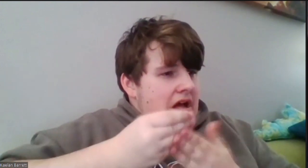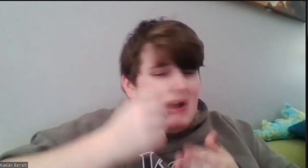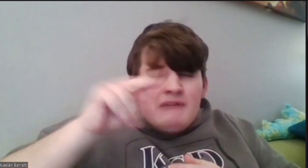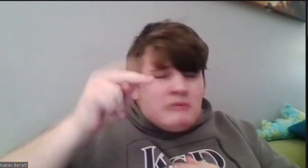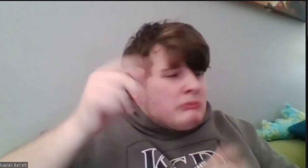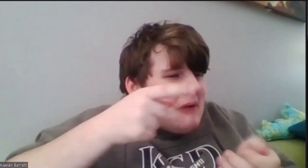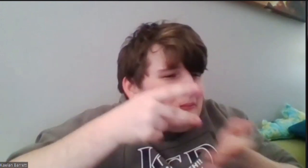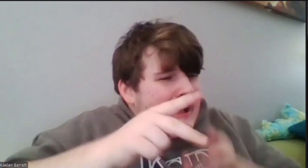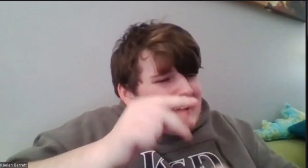little money,